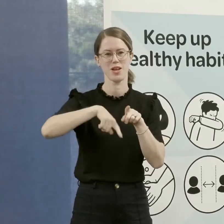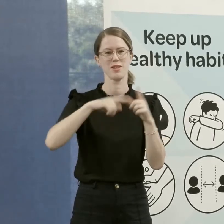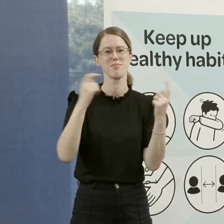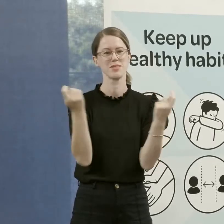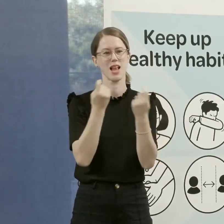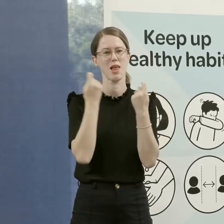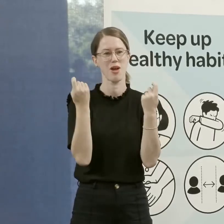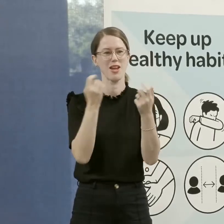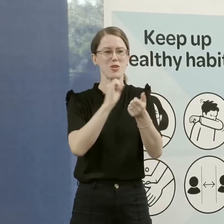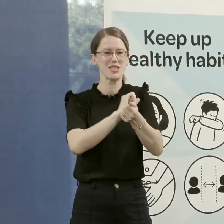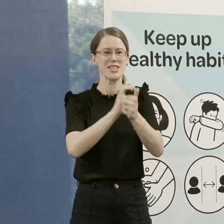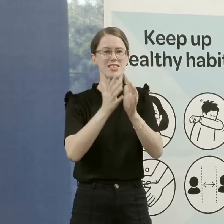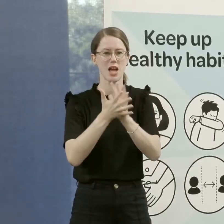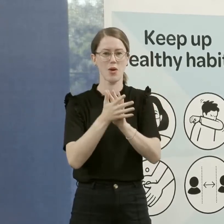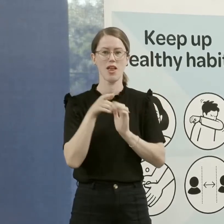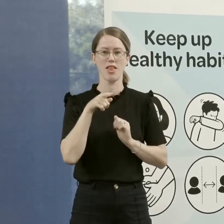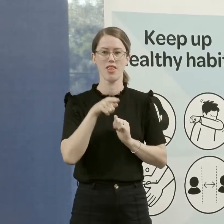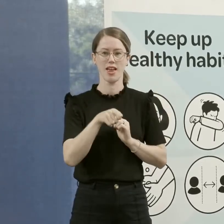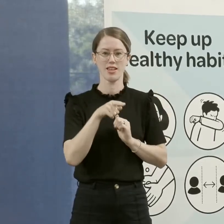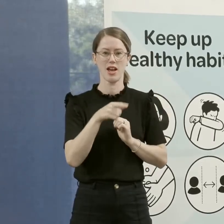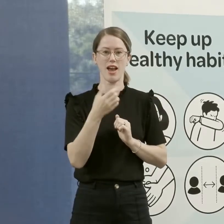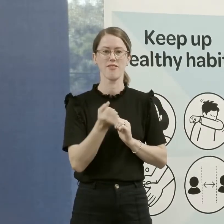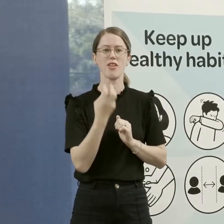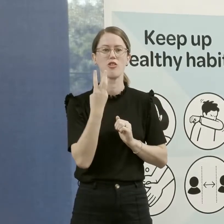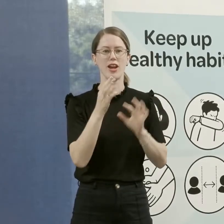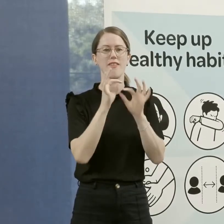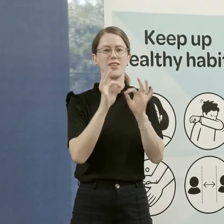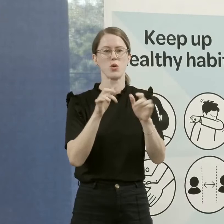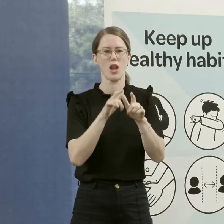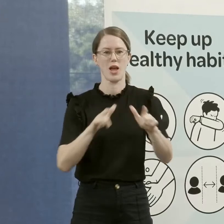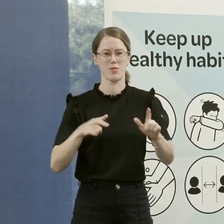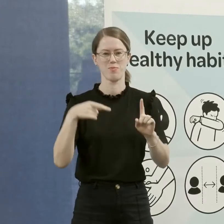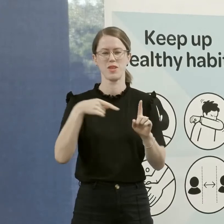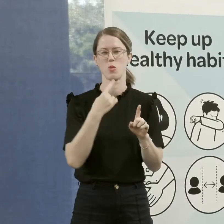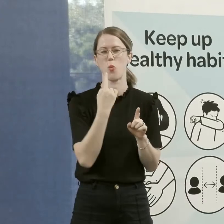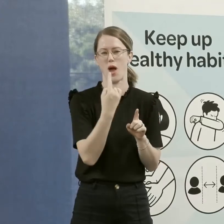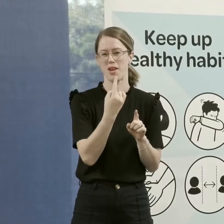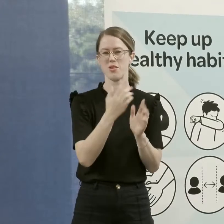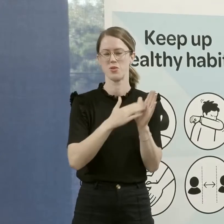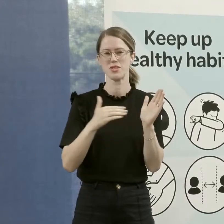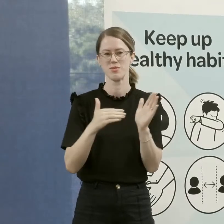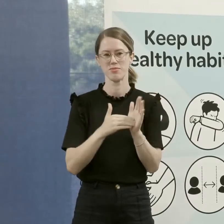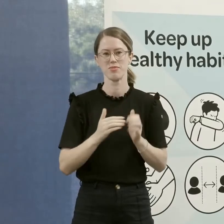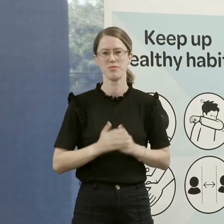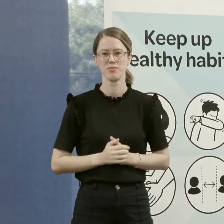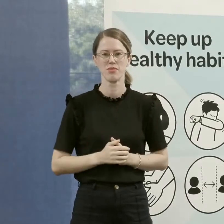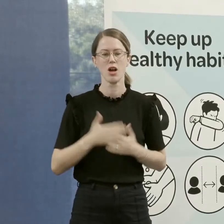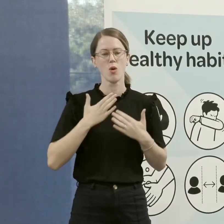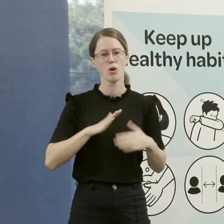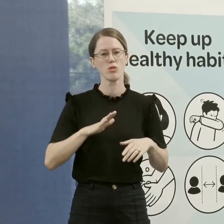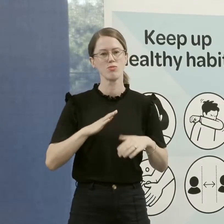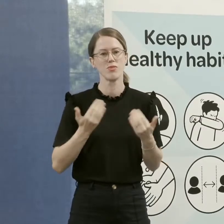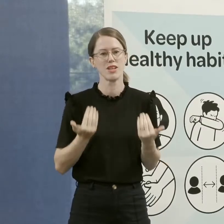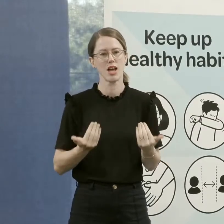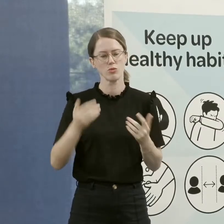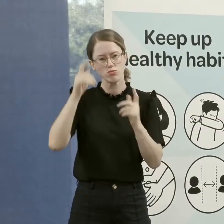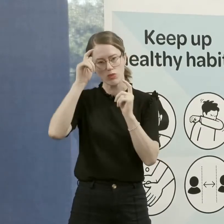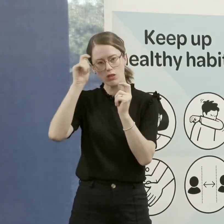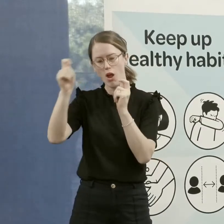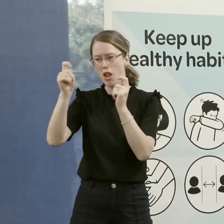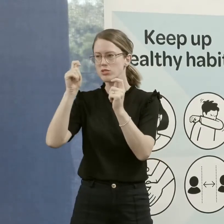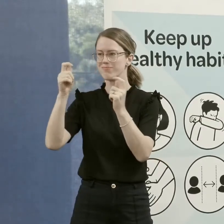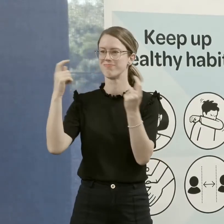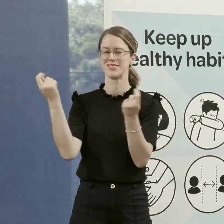of sign language as one of our three official languages in Aotearoa, New Zealand. So I do want to take this moment to acknowledge